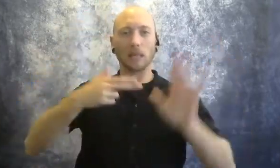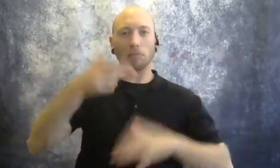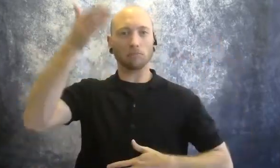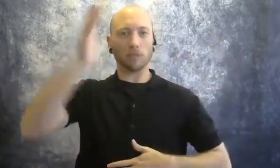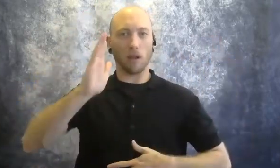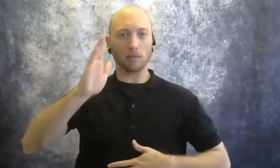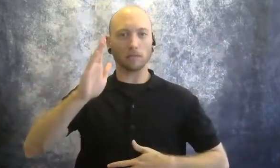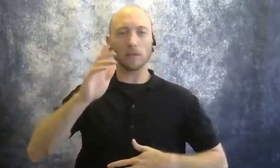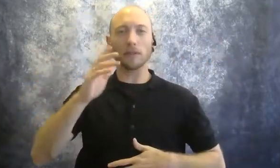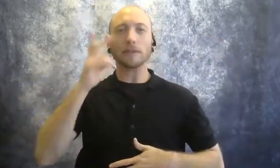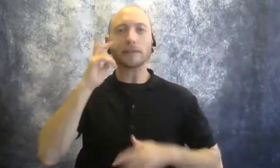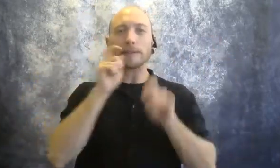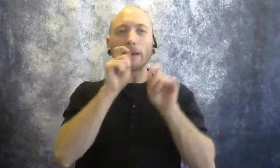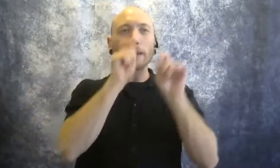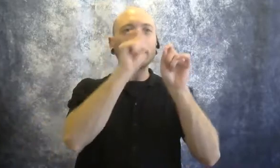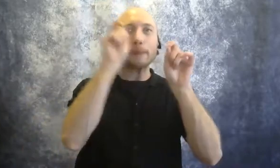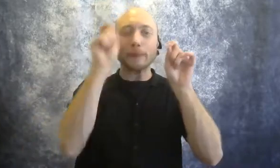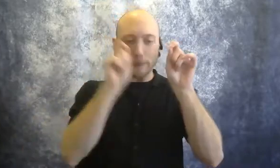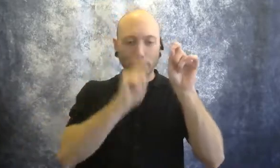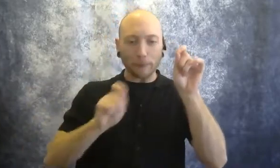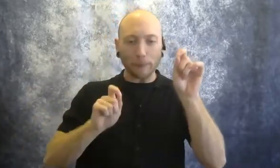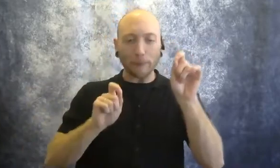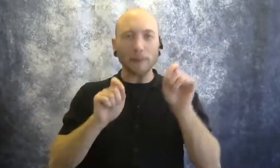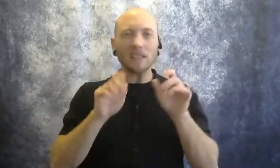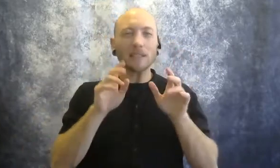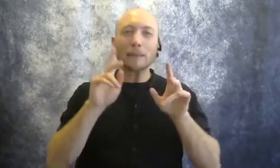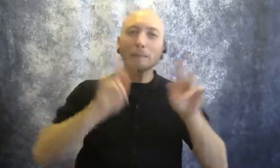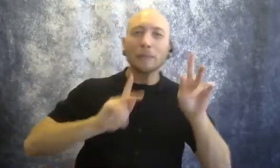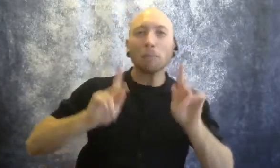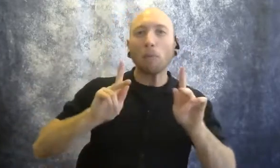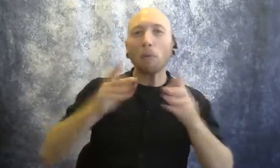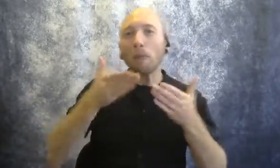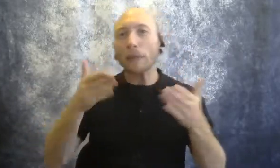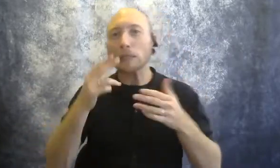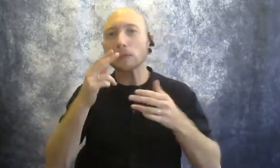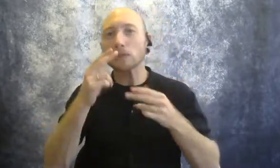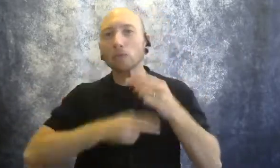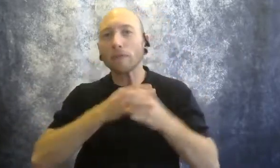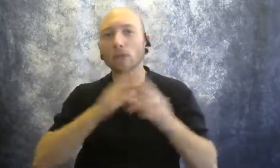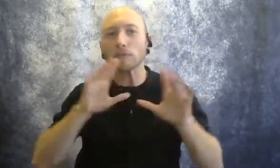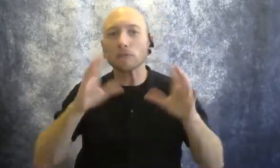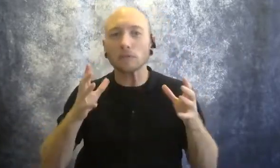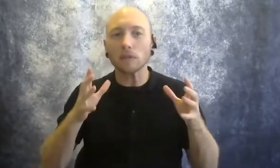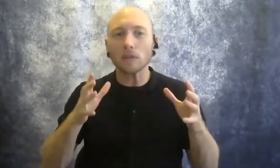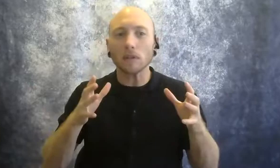God is the circle itself. All the little dots in there are people and universes and whatever and blah, blah, blah, blah, blah, blah,